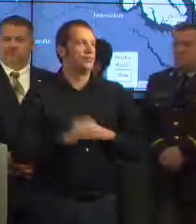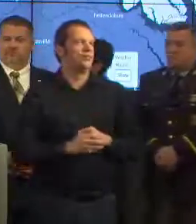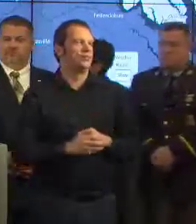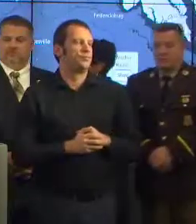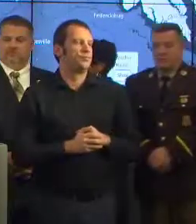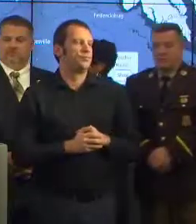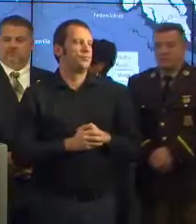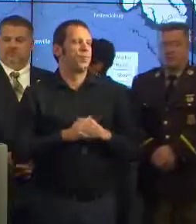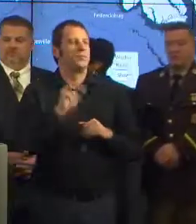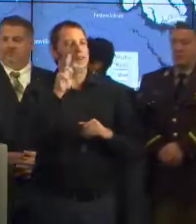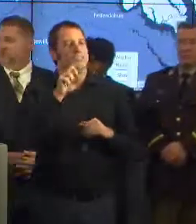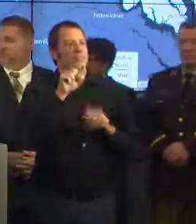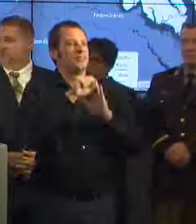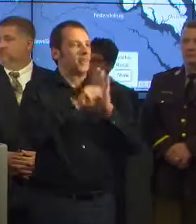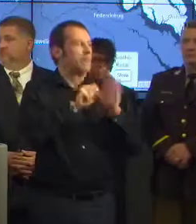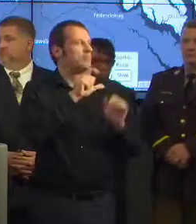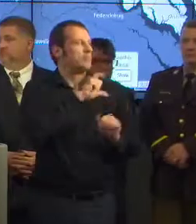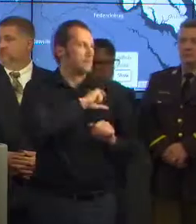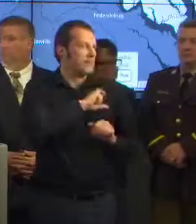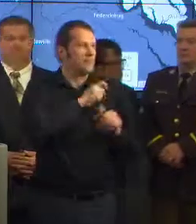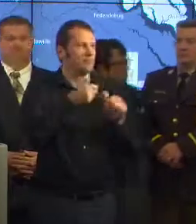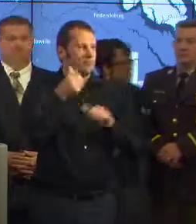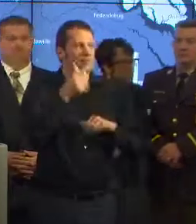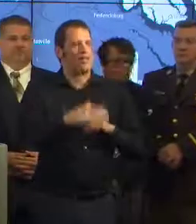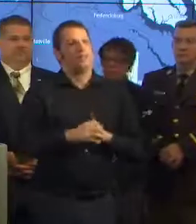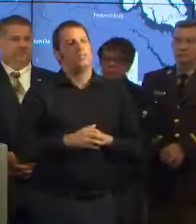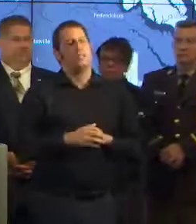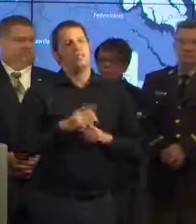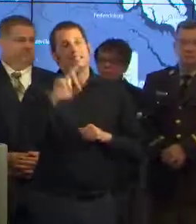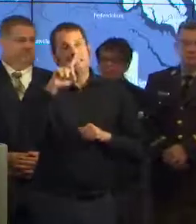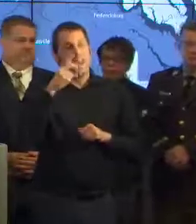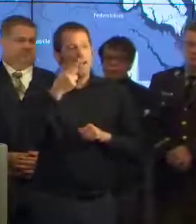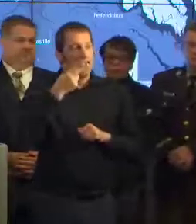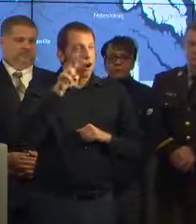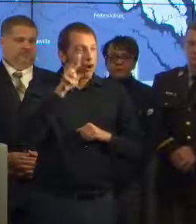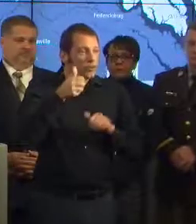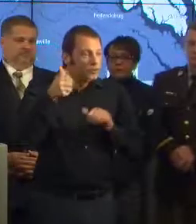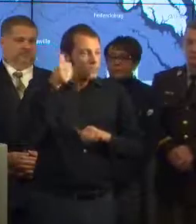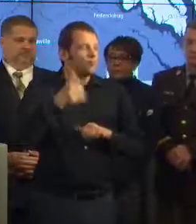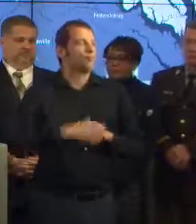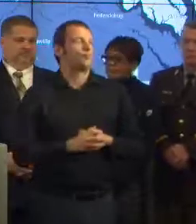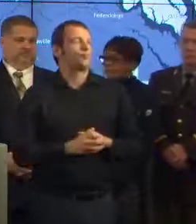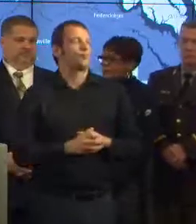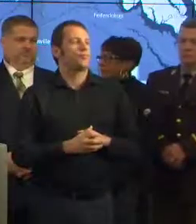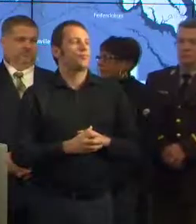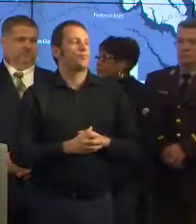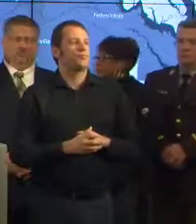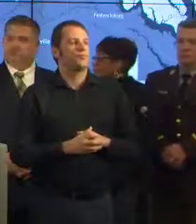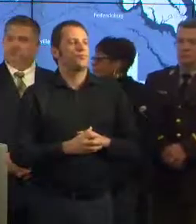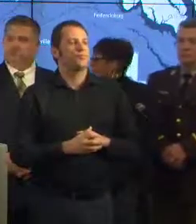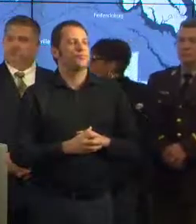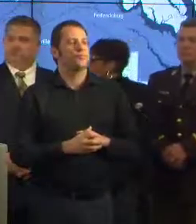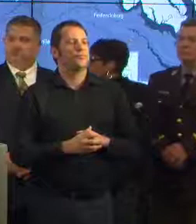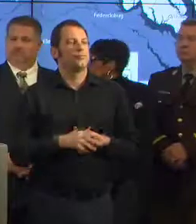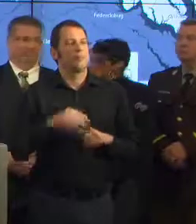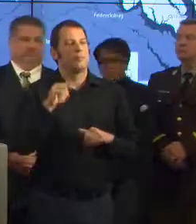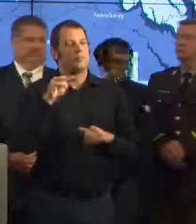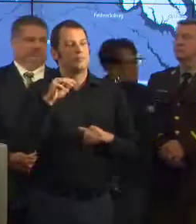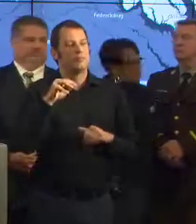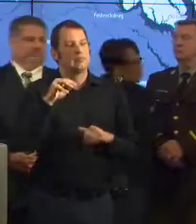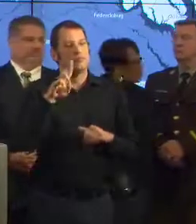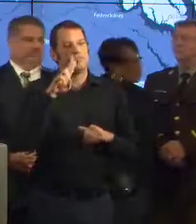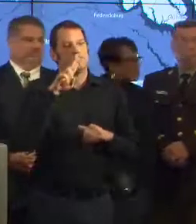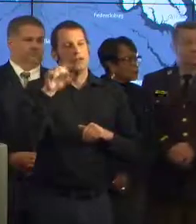Maryland Secretary of Department of Human Resources, Lourdes Padilla. Russ Strickland